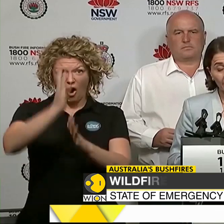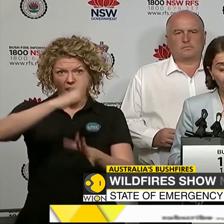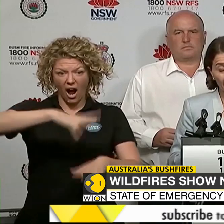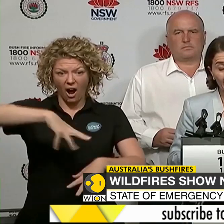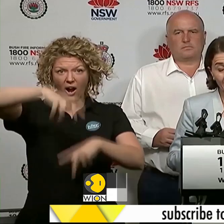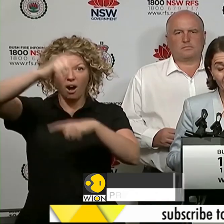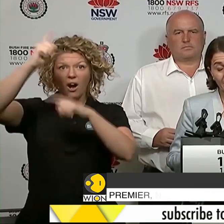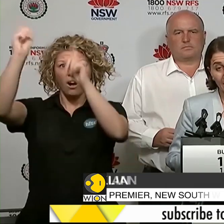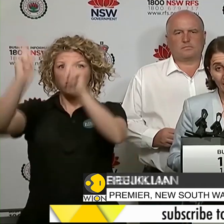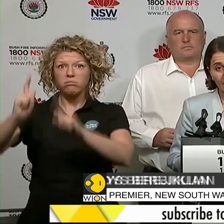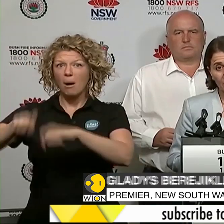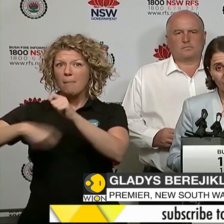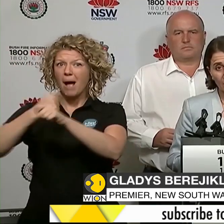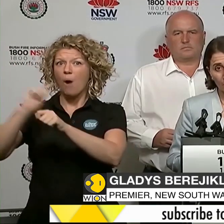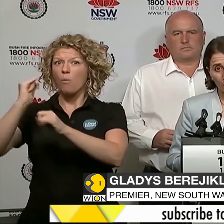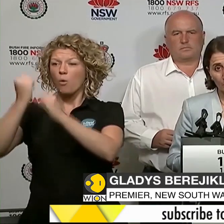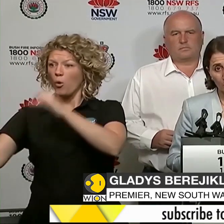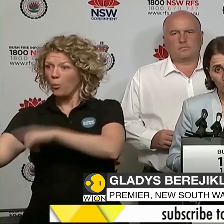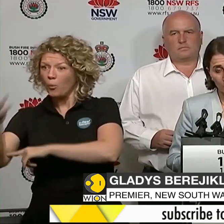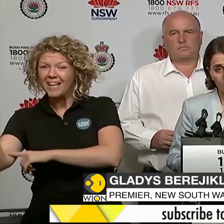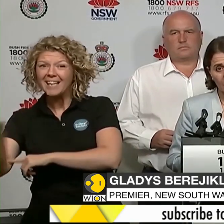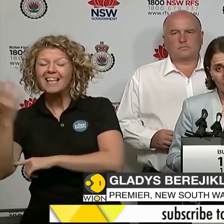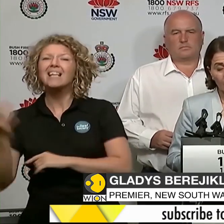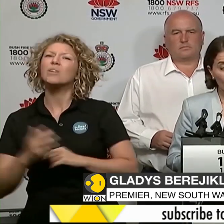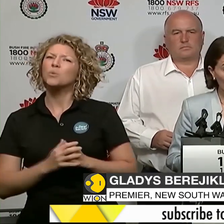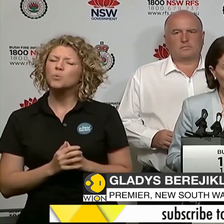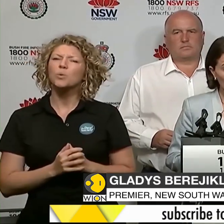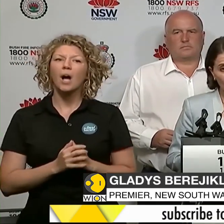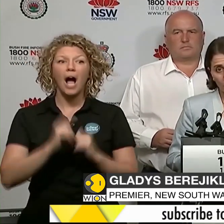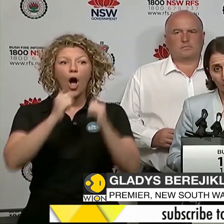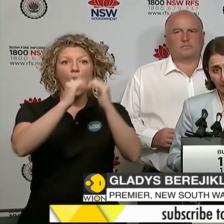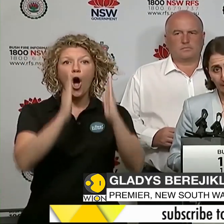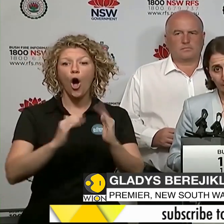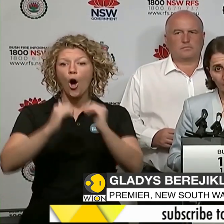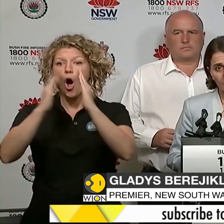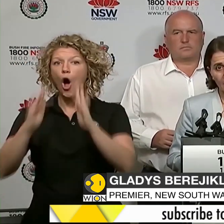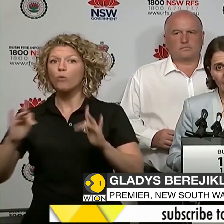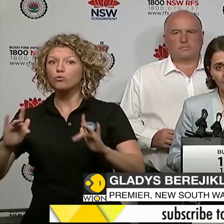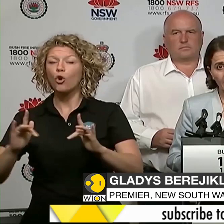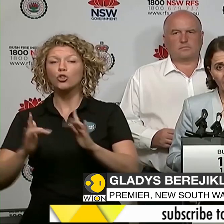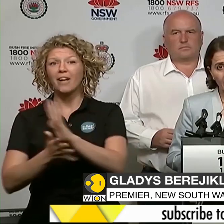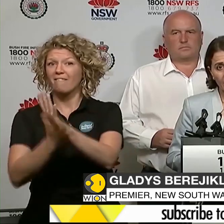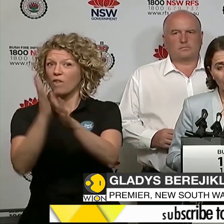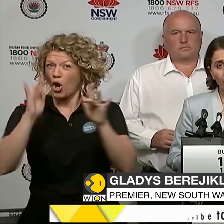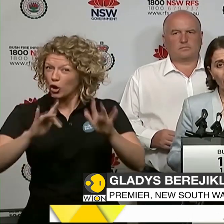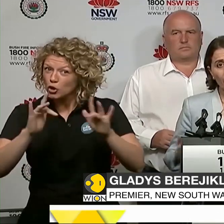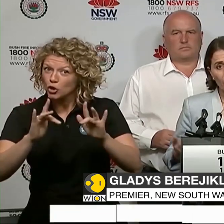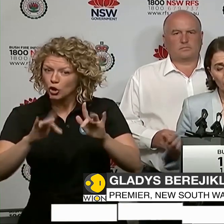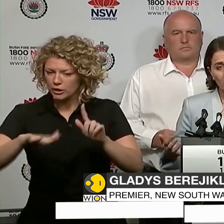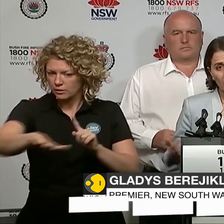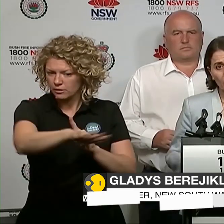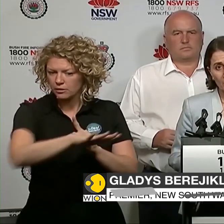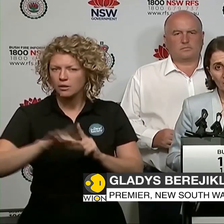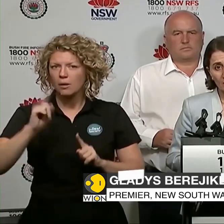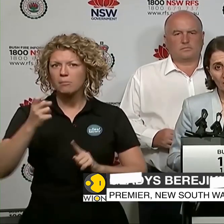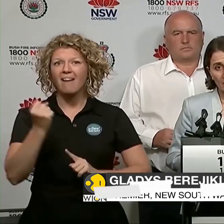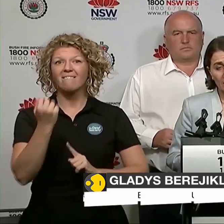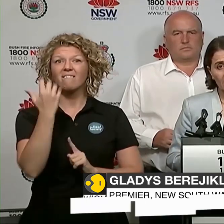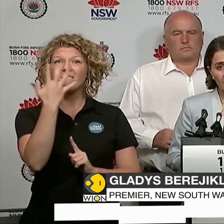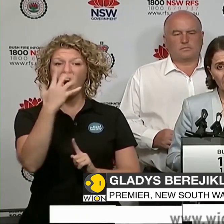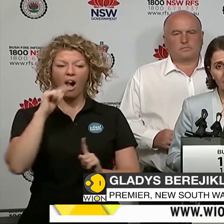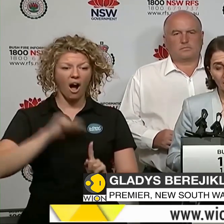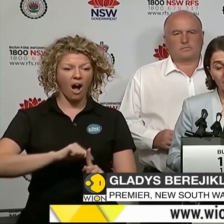It's a relief that at this stage there's no homes lost, but we've still got a long night ahead of us. And, you know, five emergency alerts